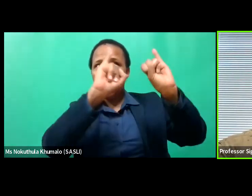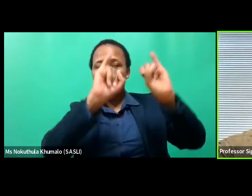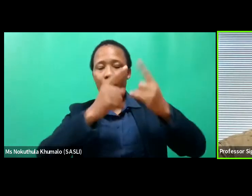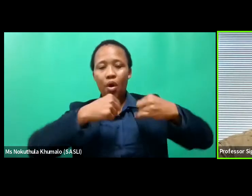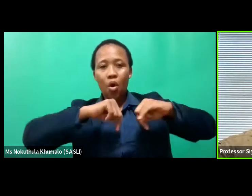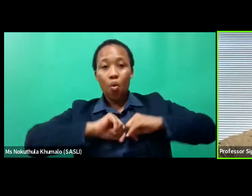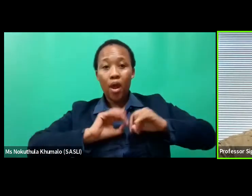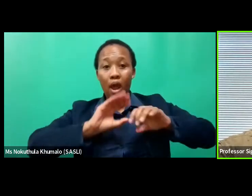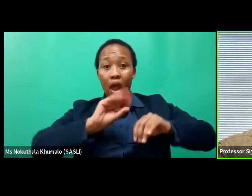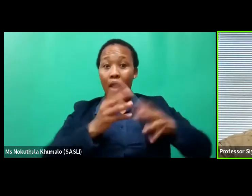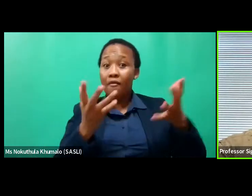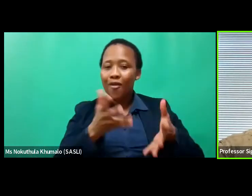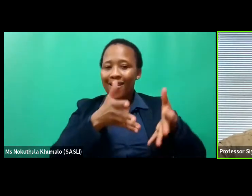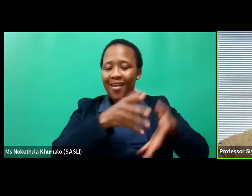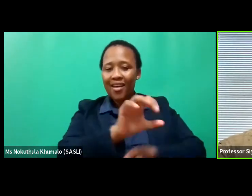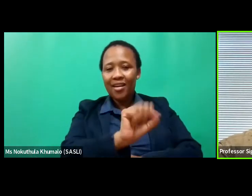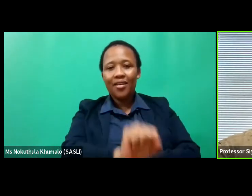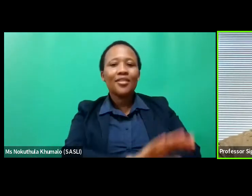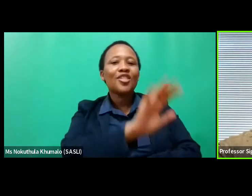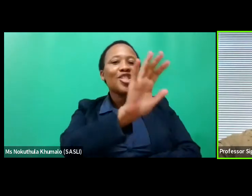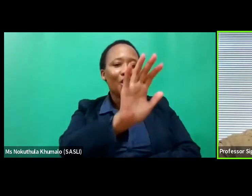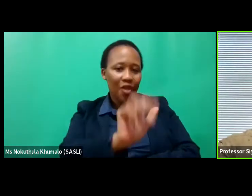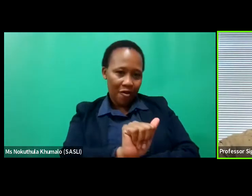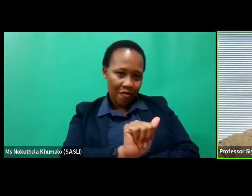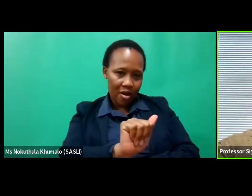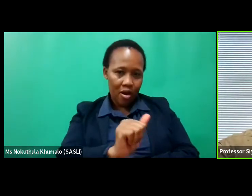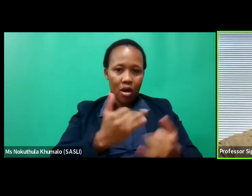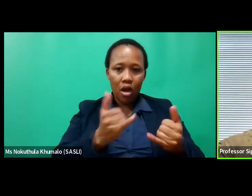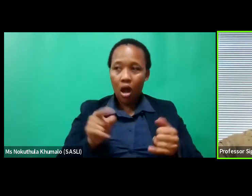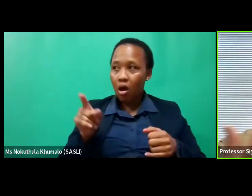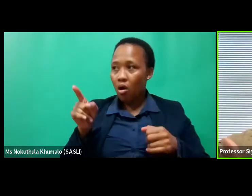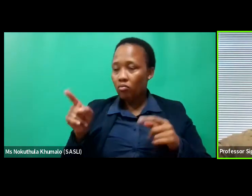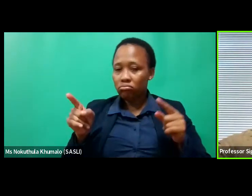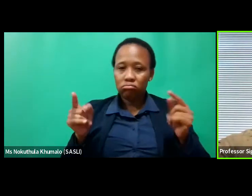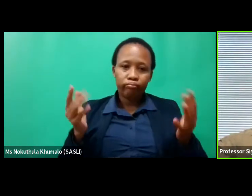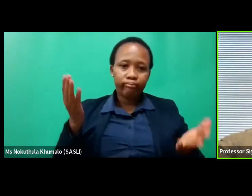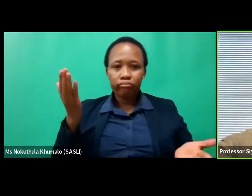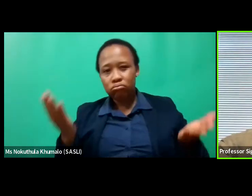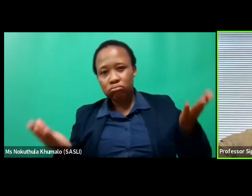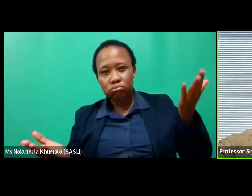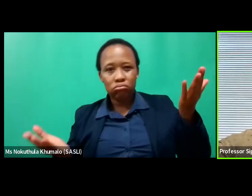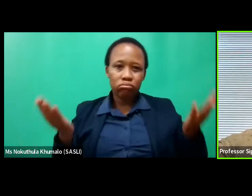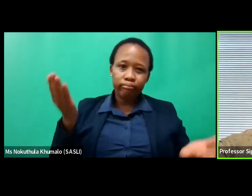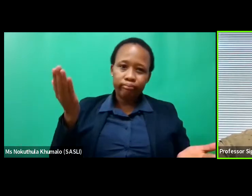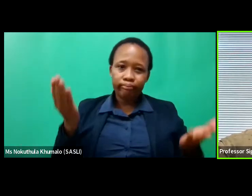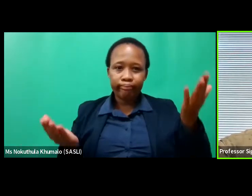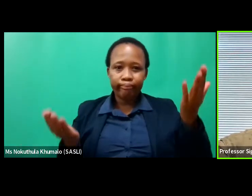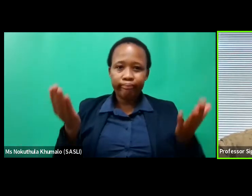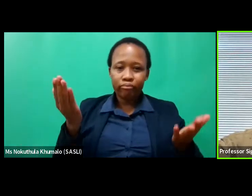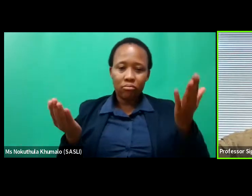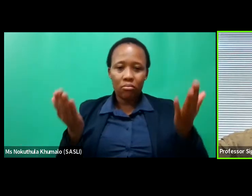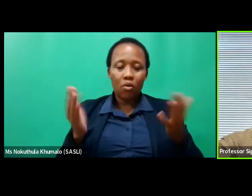maturity in terms of, in comparison to the other more mature democracies in the world.